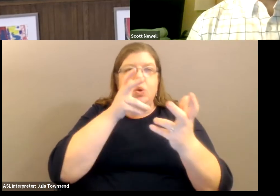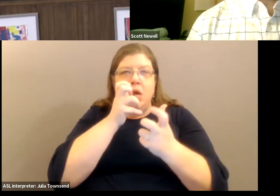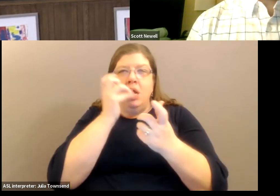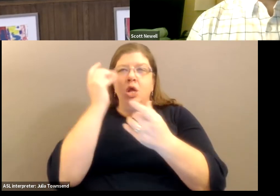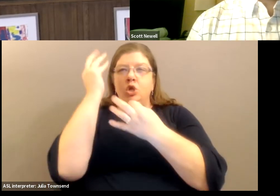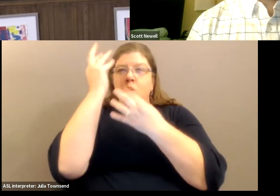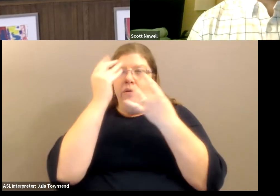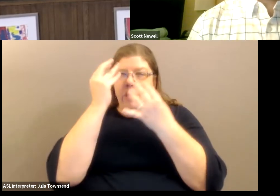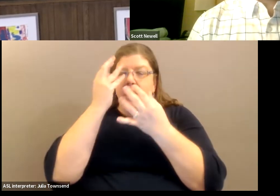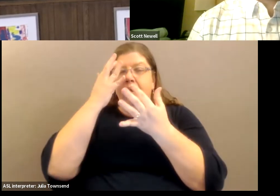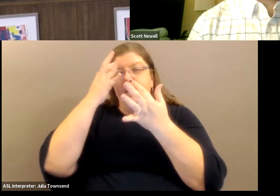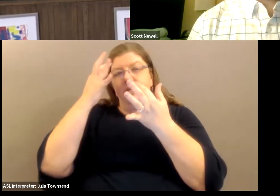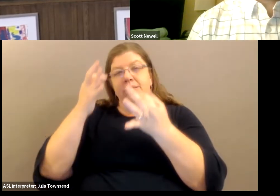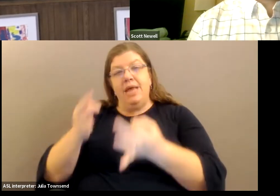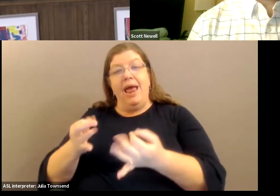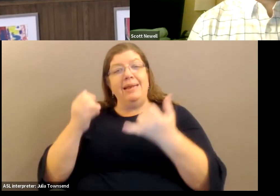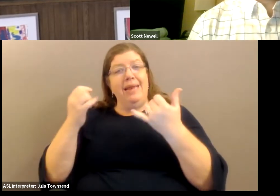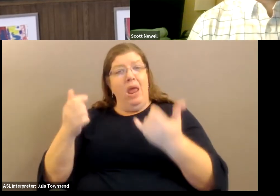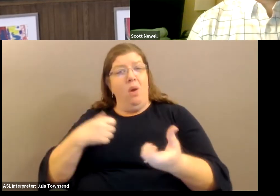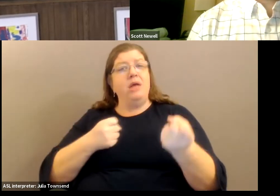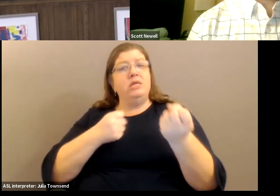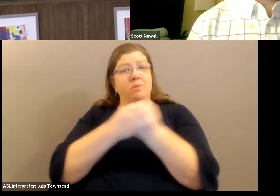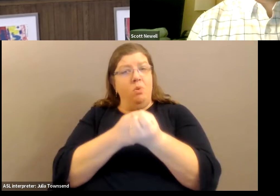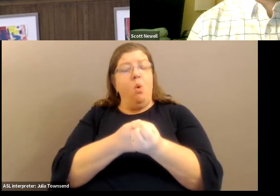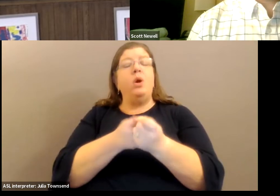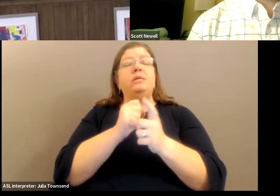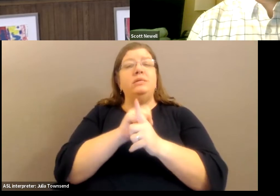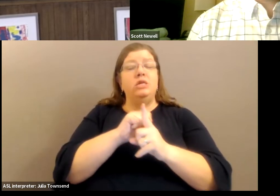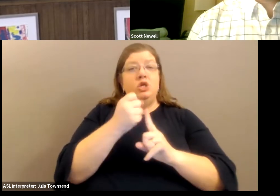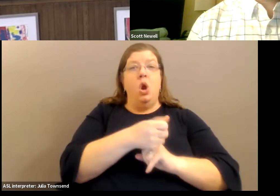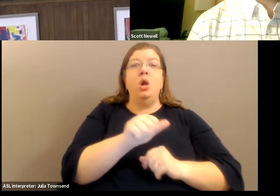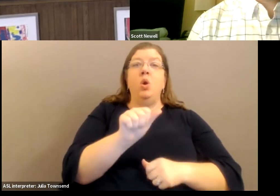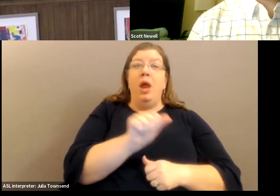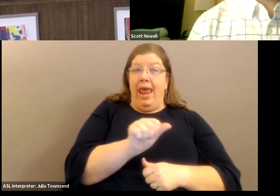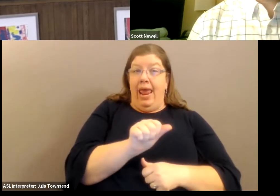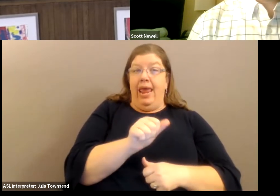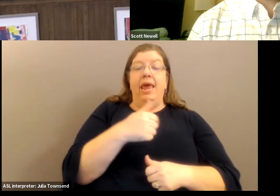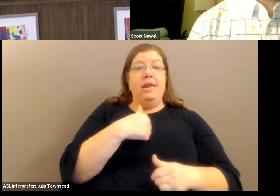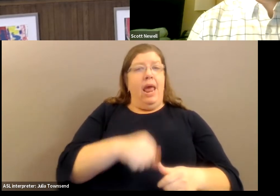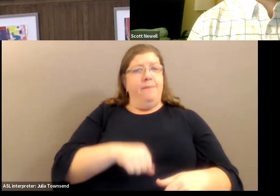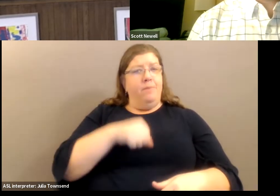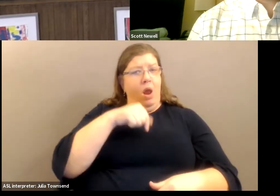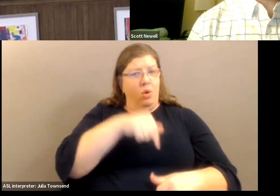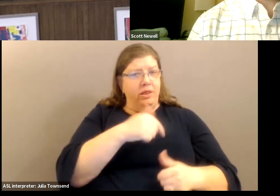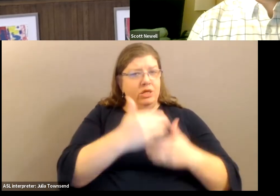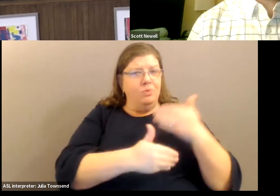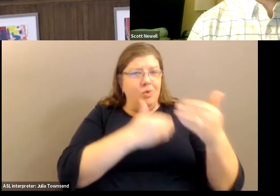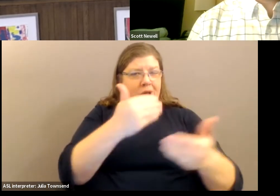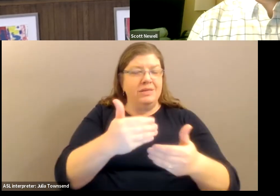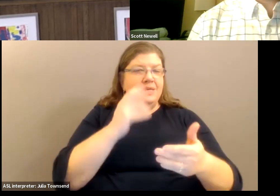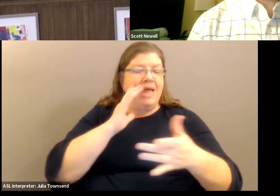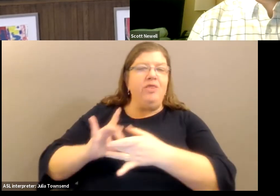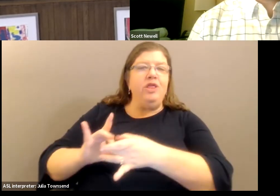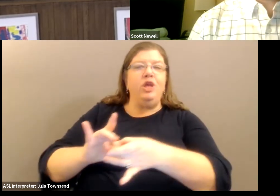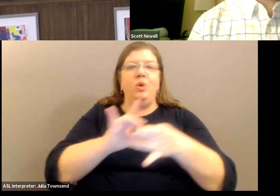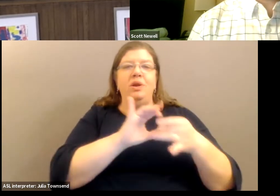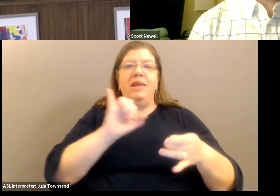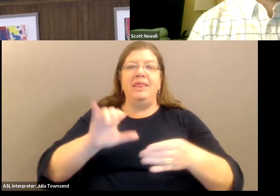decide. I now support scenario A, and I'm proud of this process and the unity the outcome will